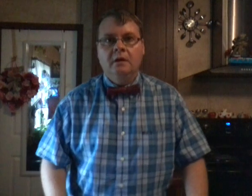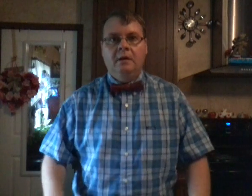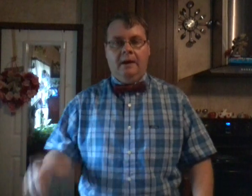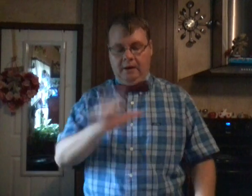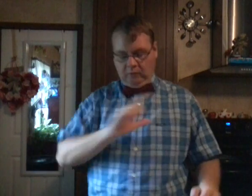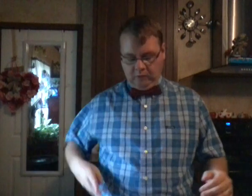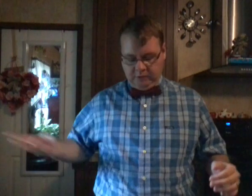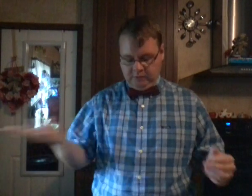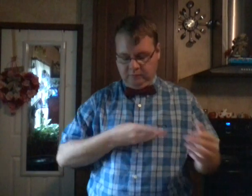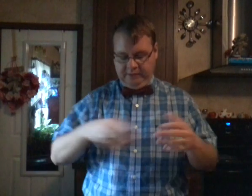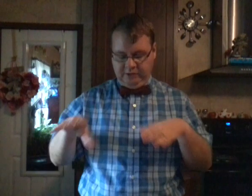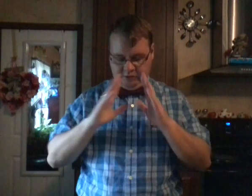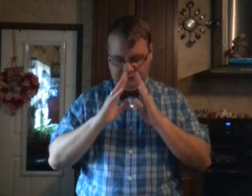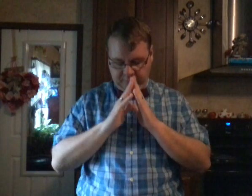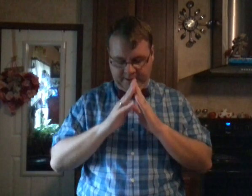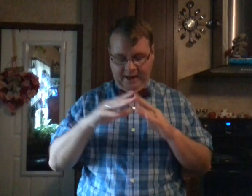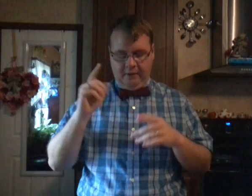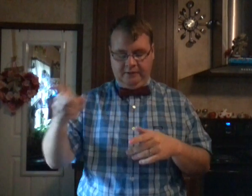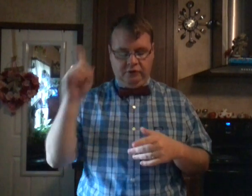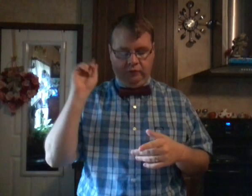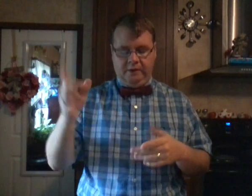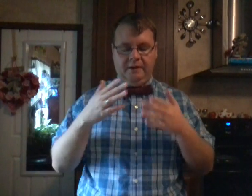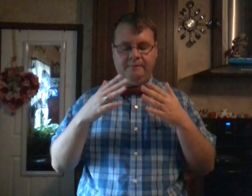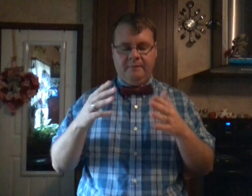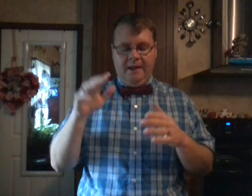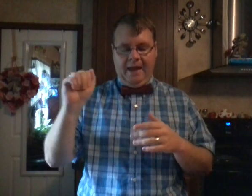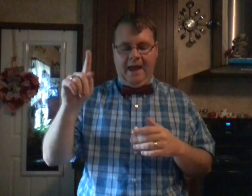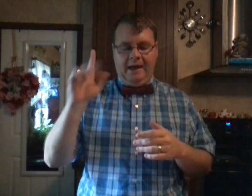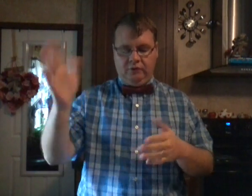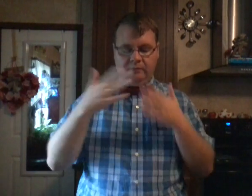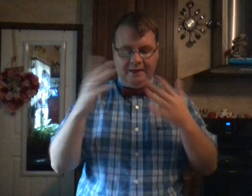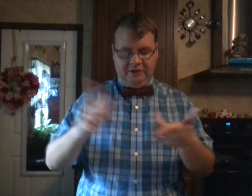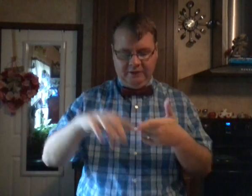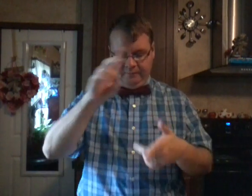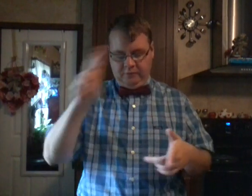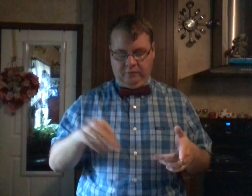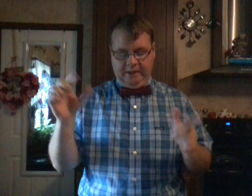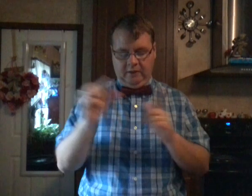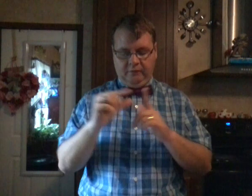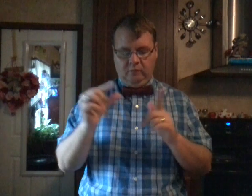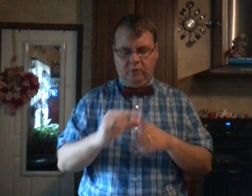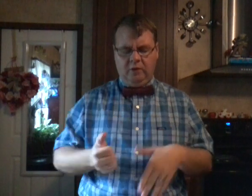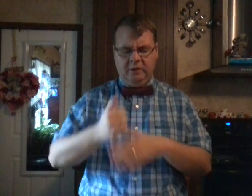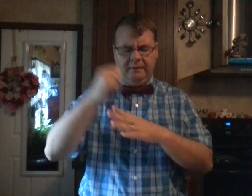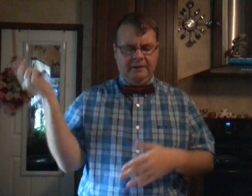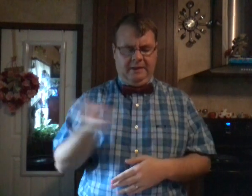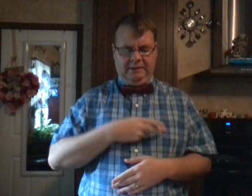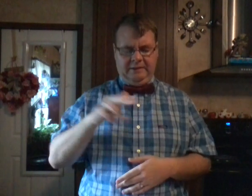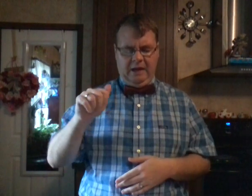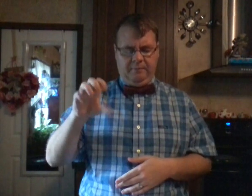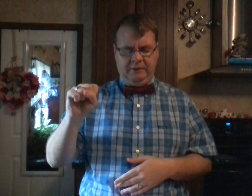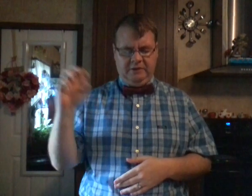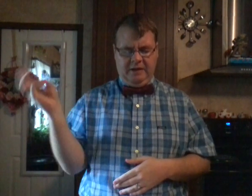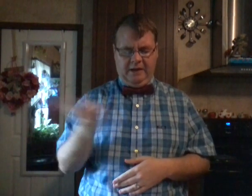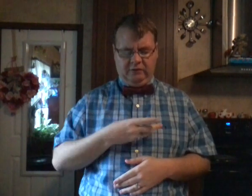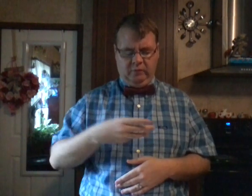And our Lord, we just pray now that you would add your blessing to the reading of your Word, and just help us as